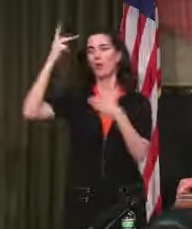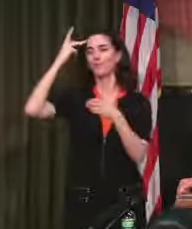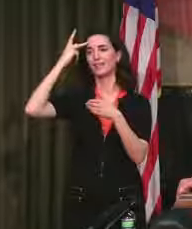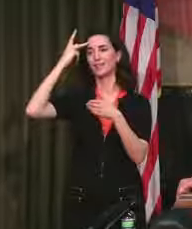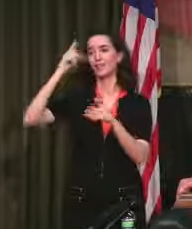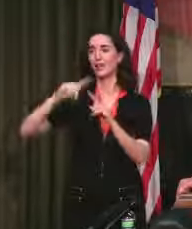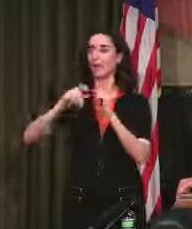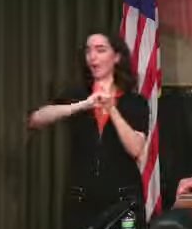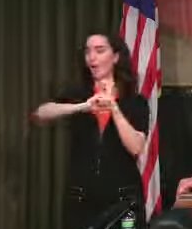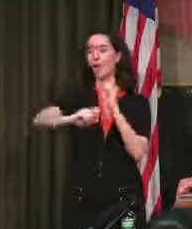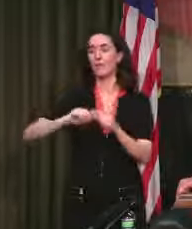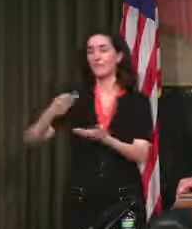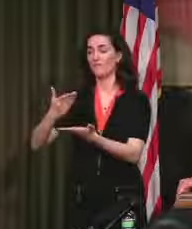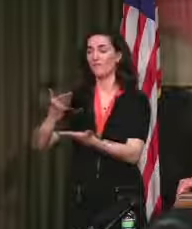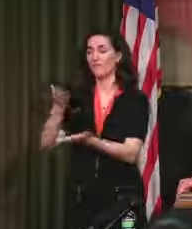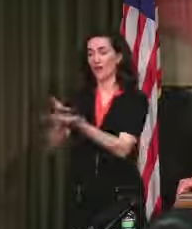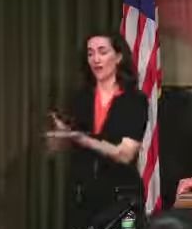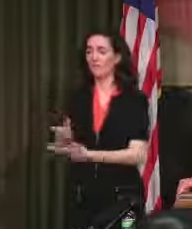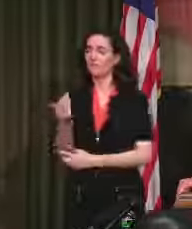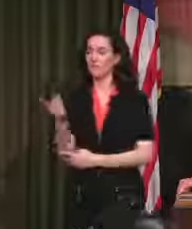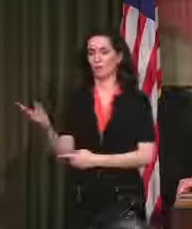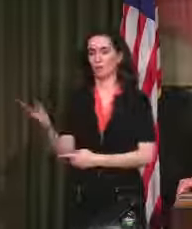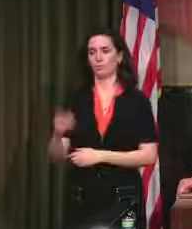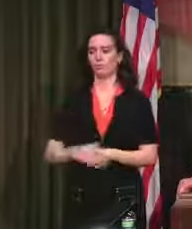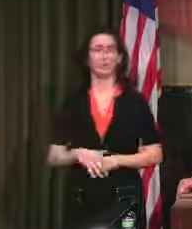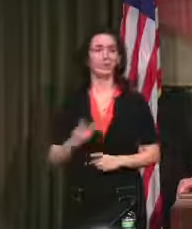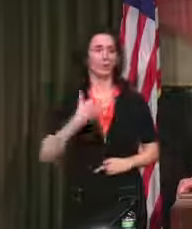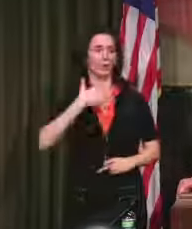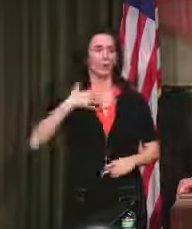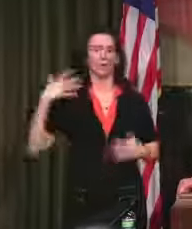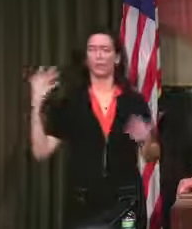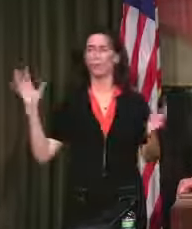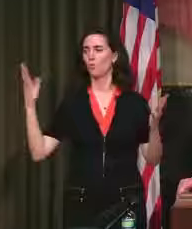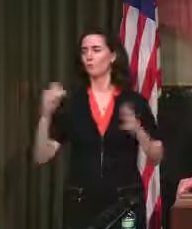facts. So,